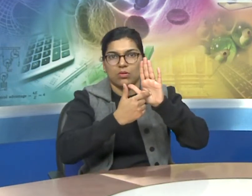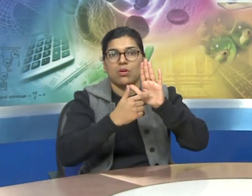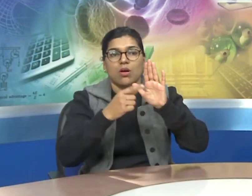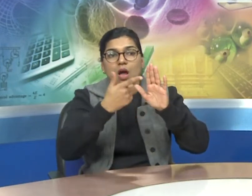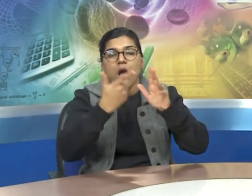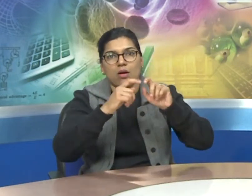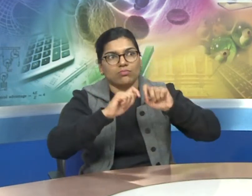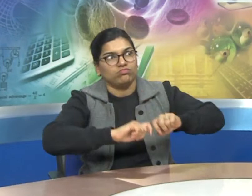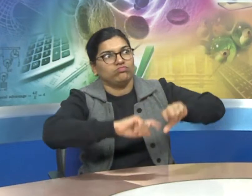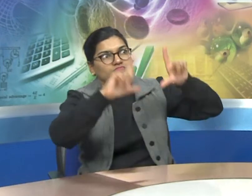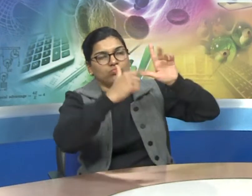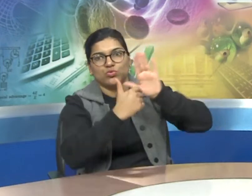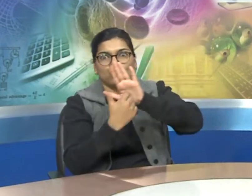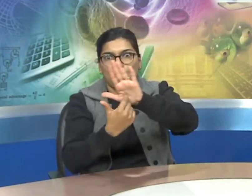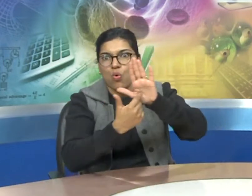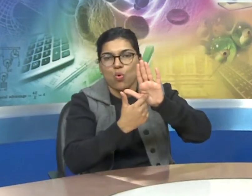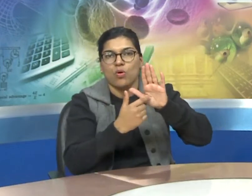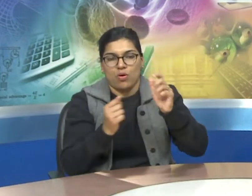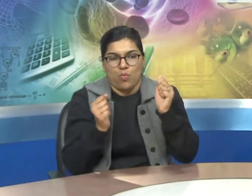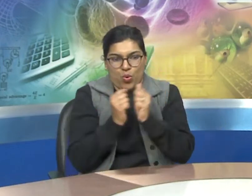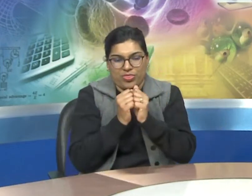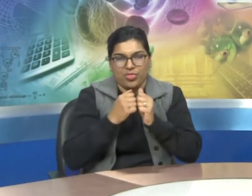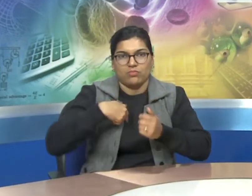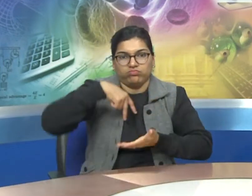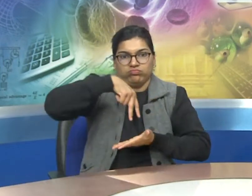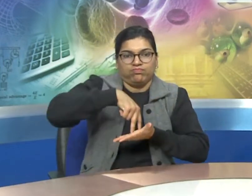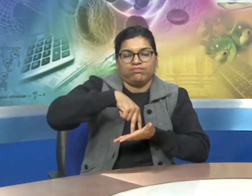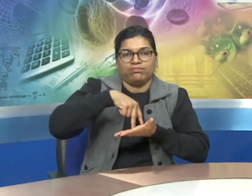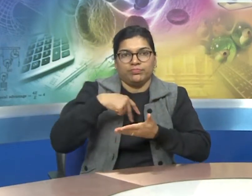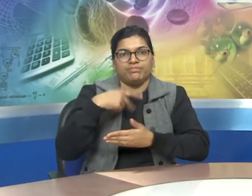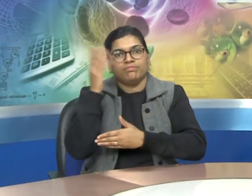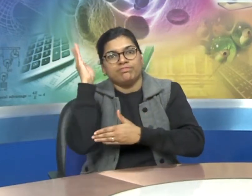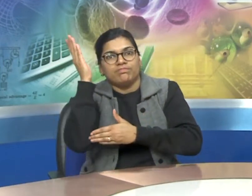We will understand what is the meaning of presentation.